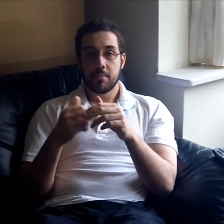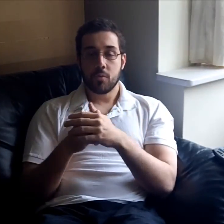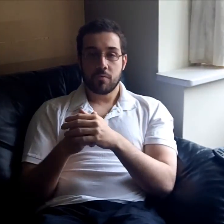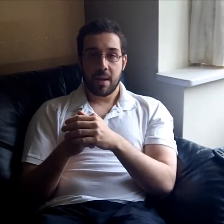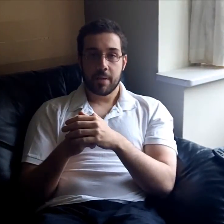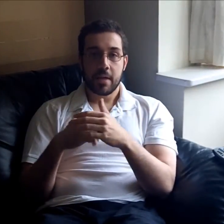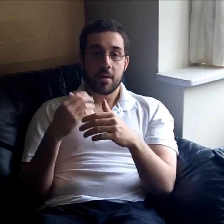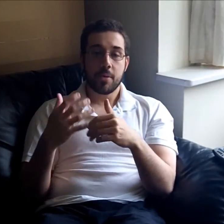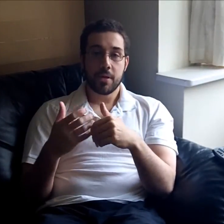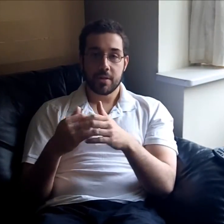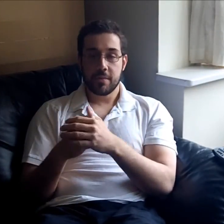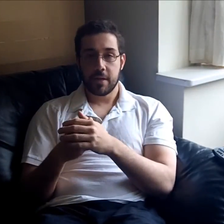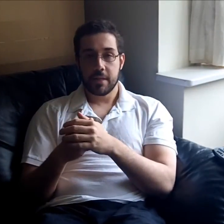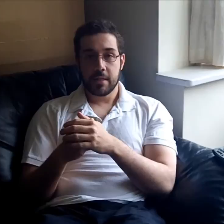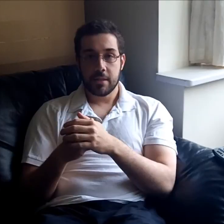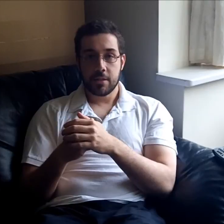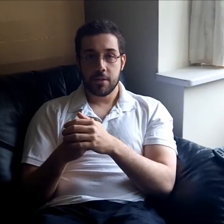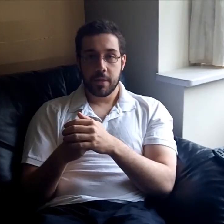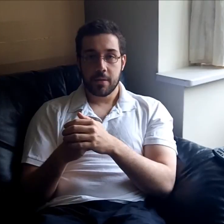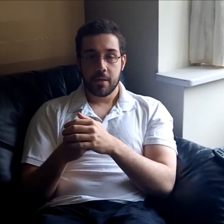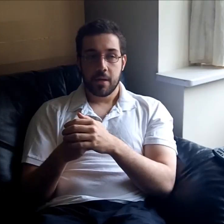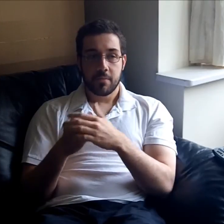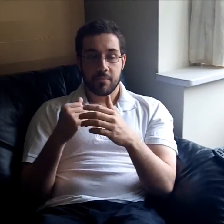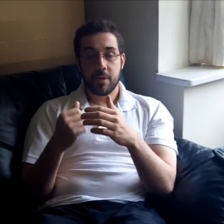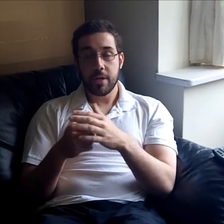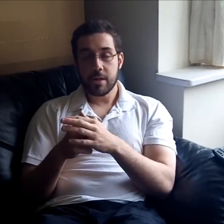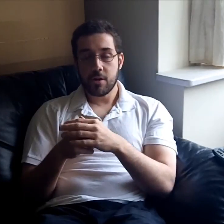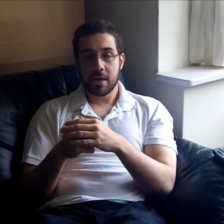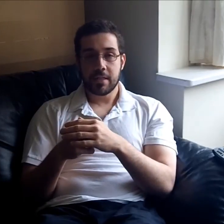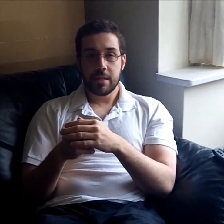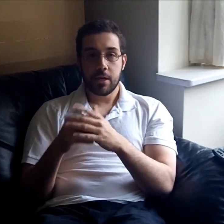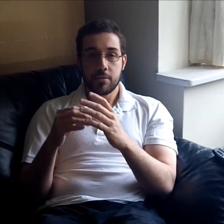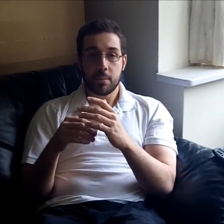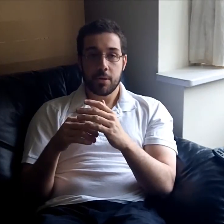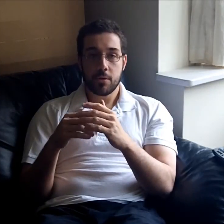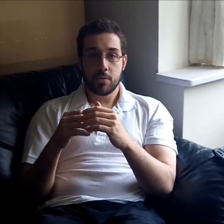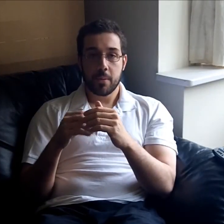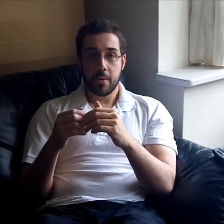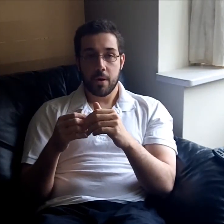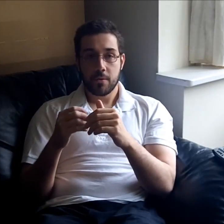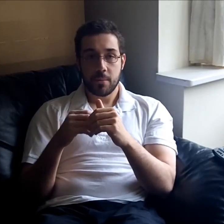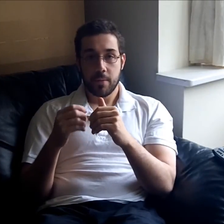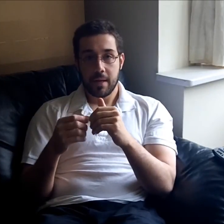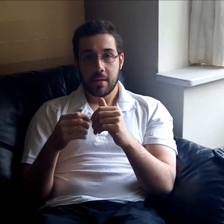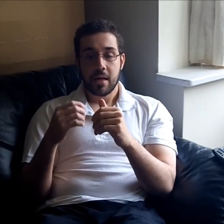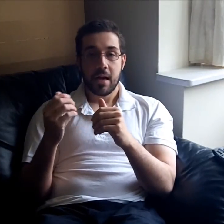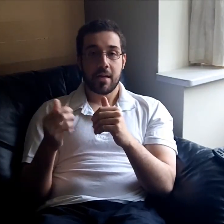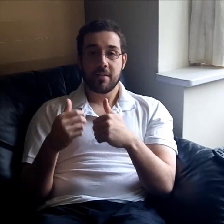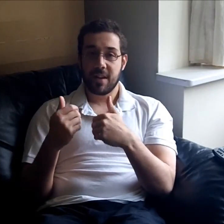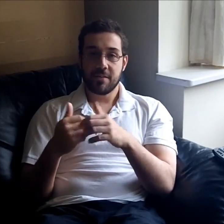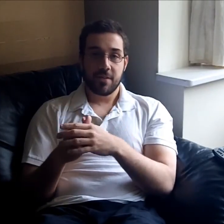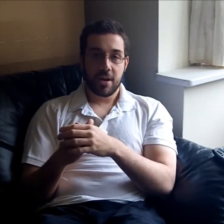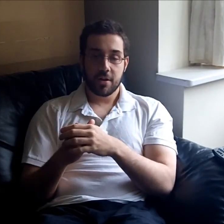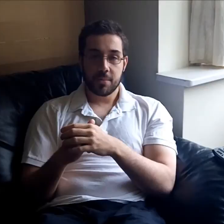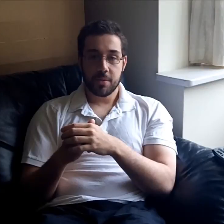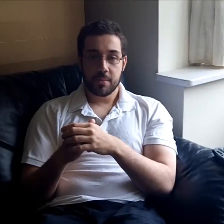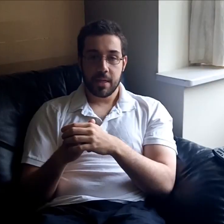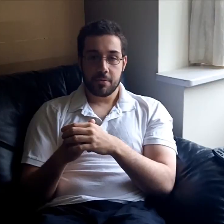more rapidly. I personally find it easier to do it. Early on I did go W, W-O, W-L, and I found it very hard to put them together in my